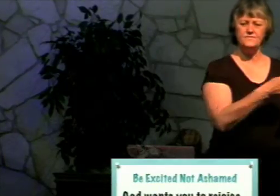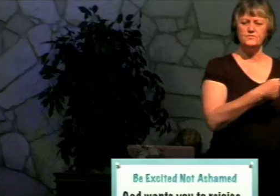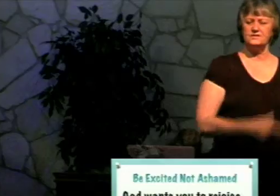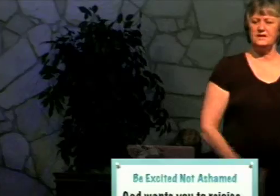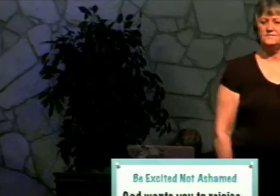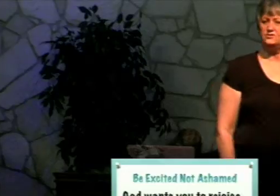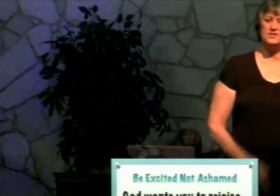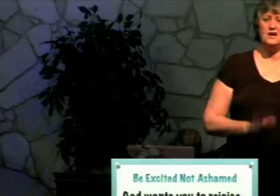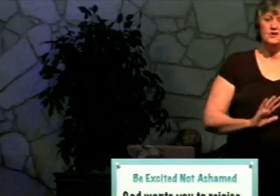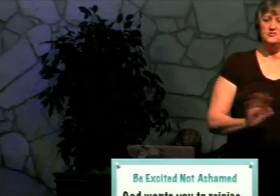you a gift and you say,